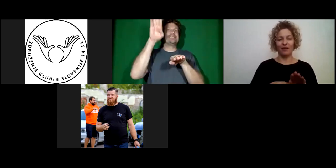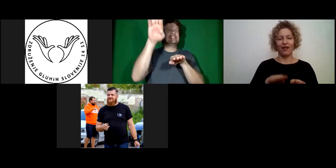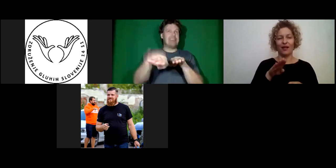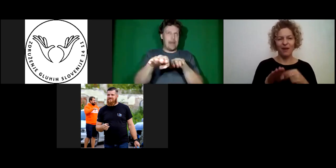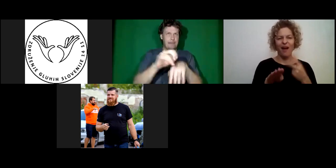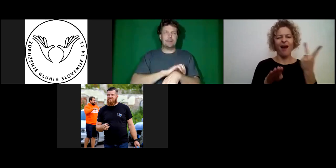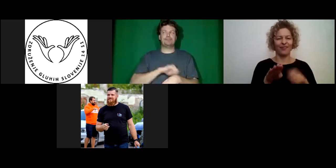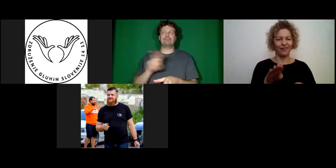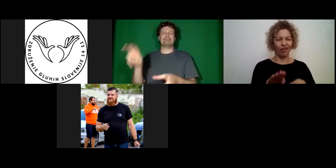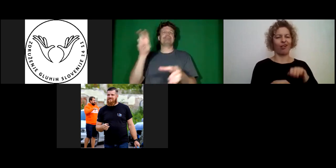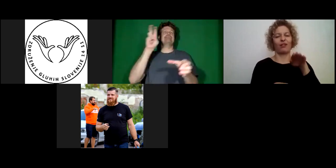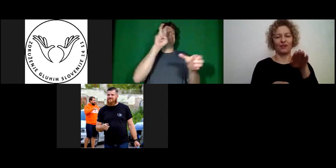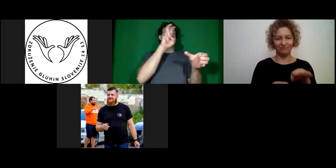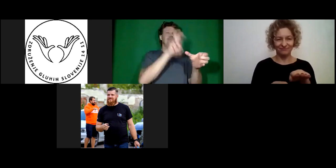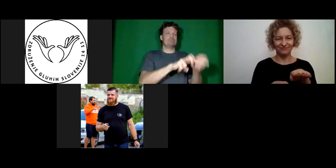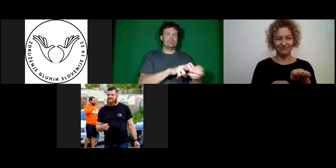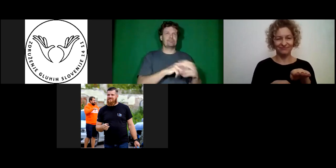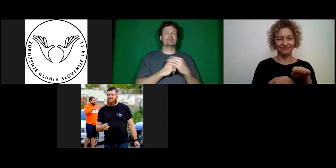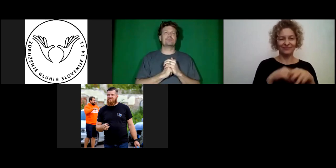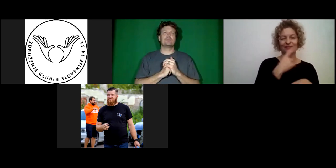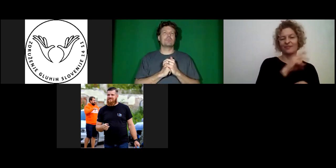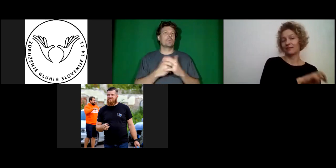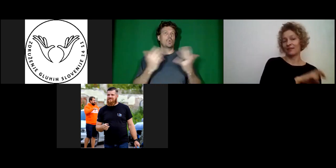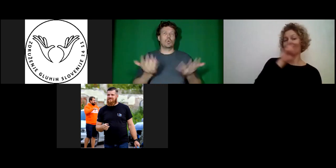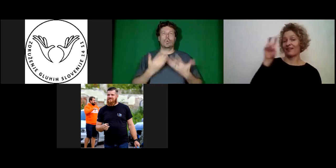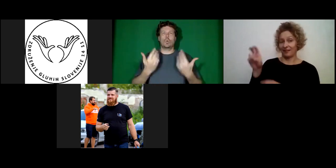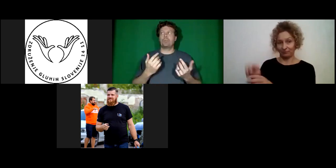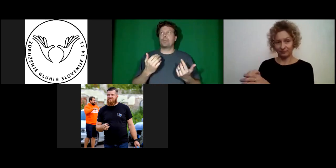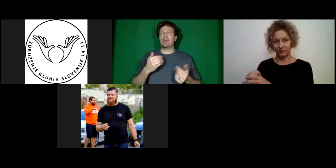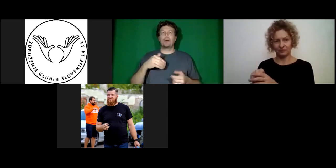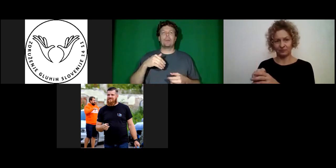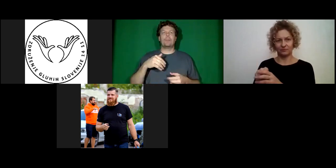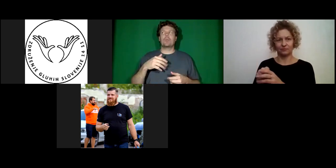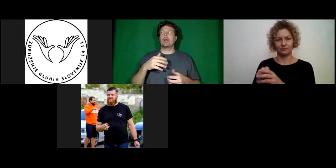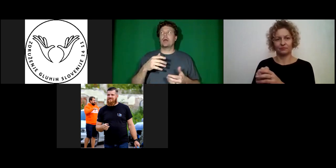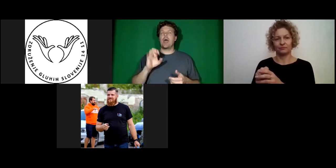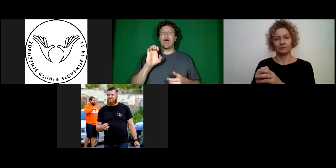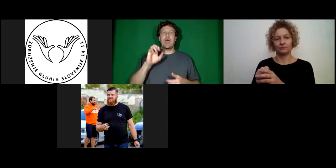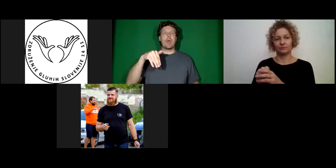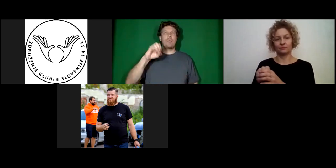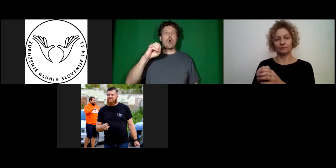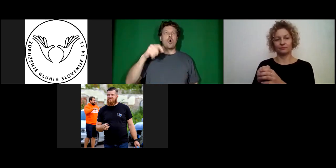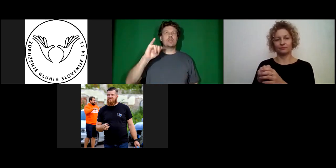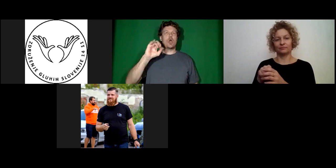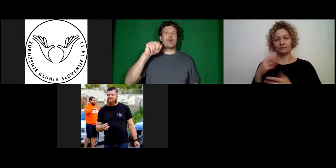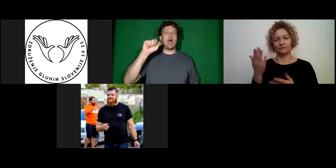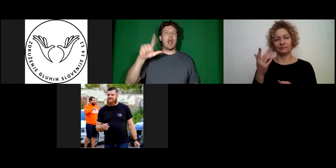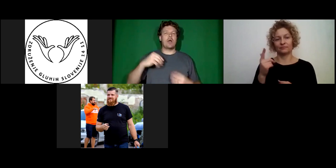And that motivated me even more. I was able to take my second leap into professional